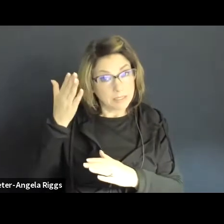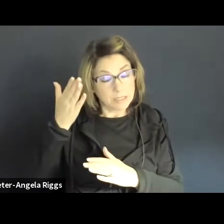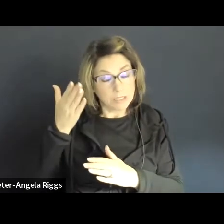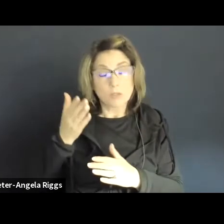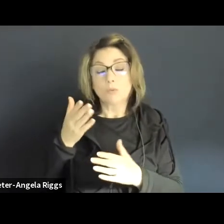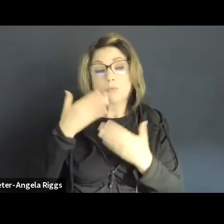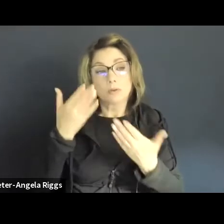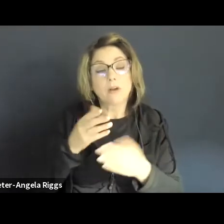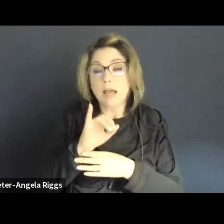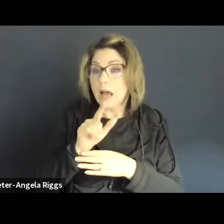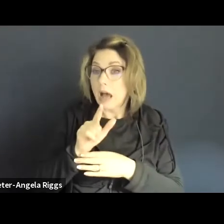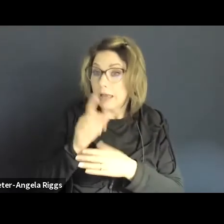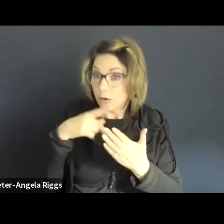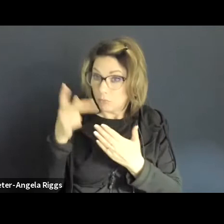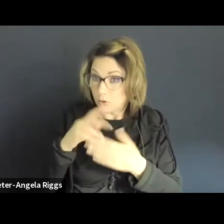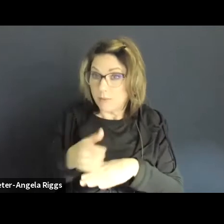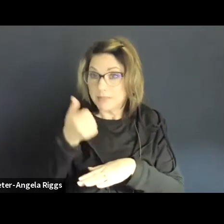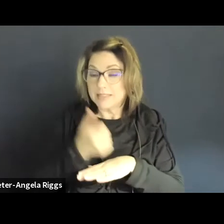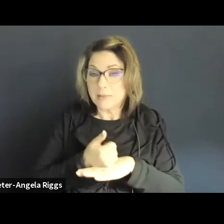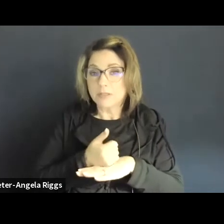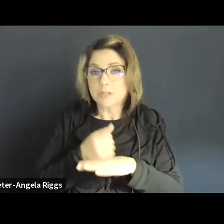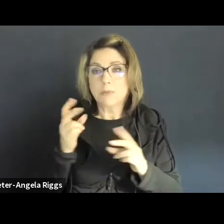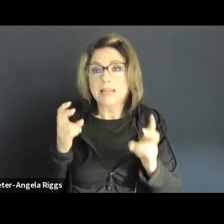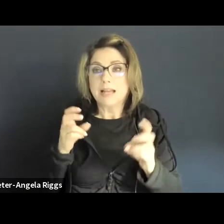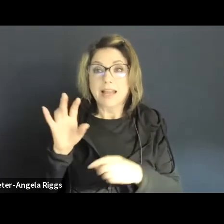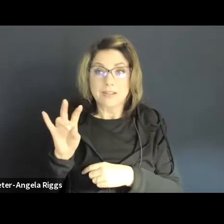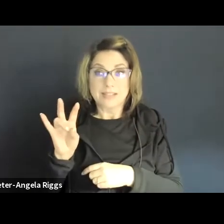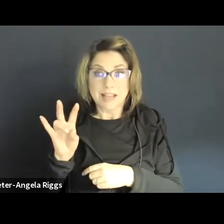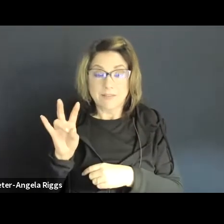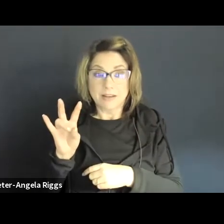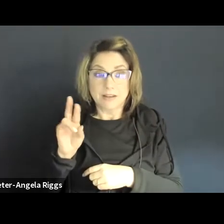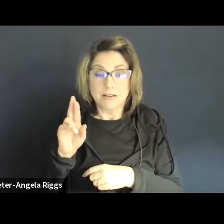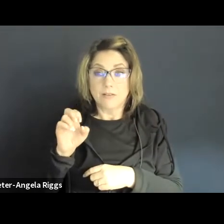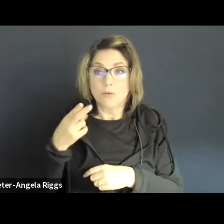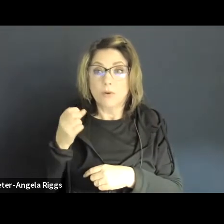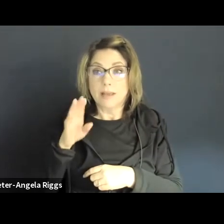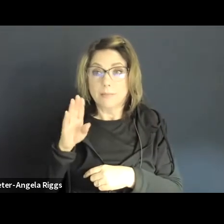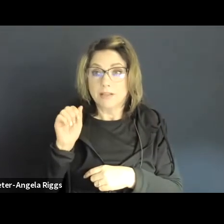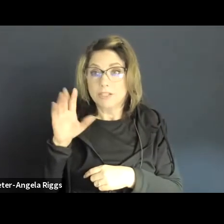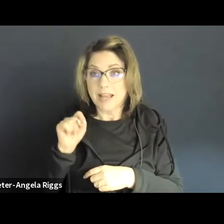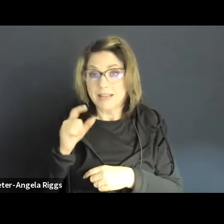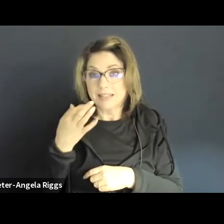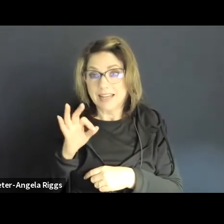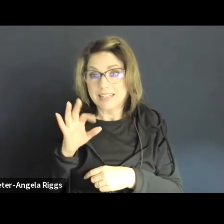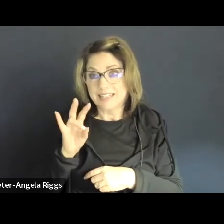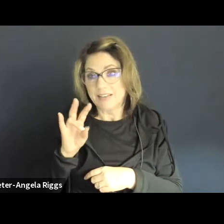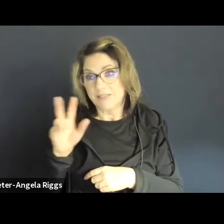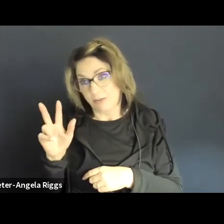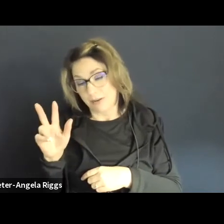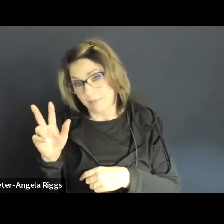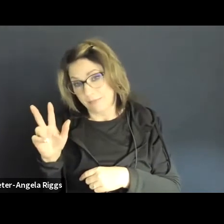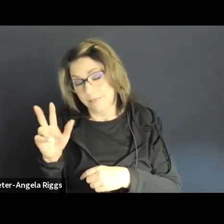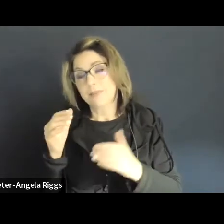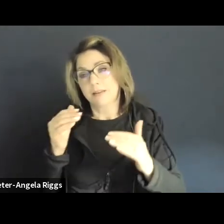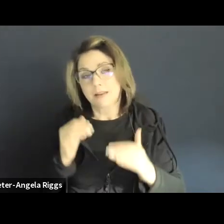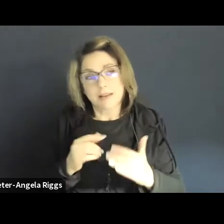of IO programs established by the Title VII of the Rehabilitation Act of 1973. Then I'll discuss